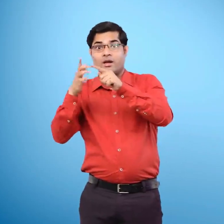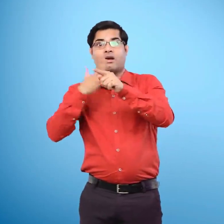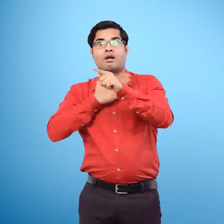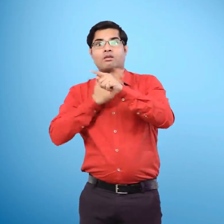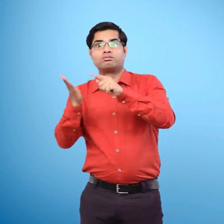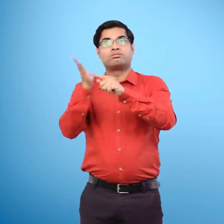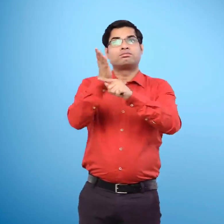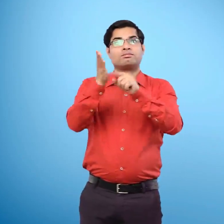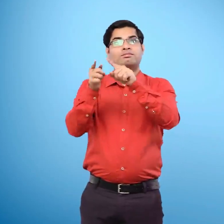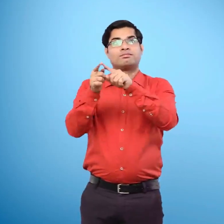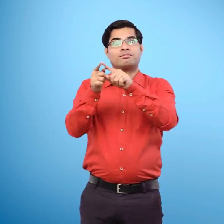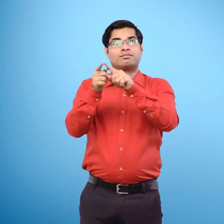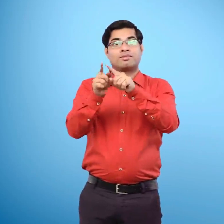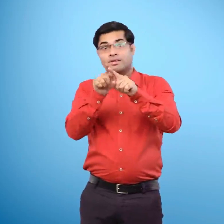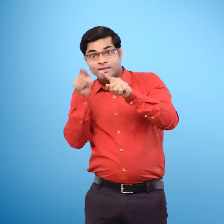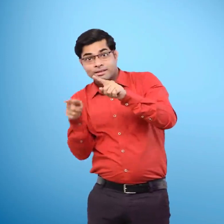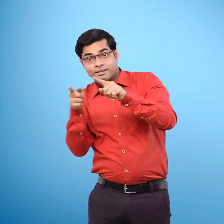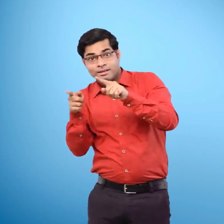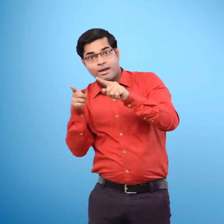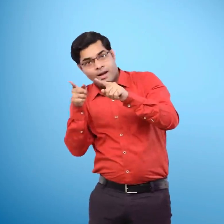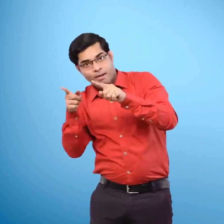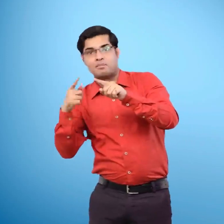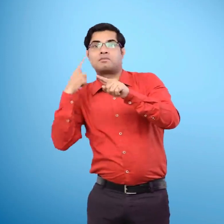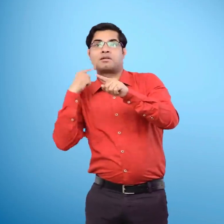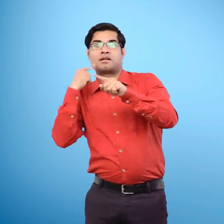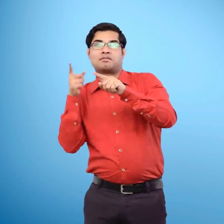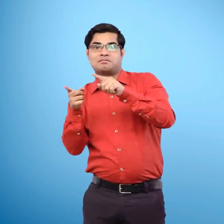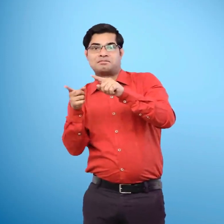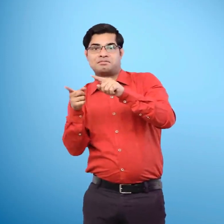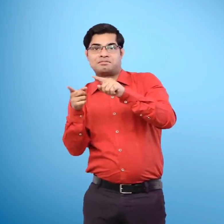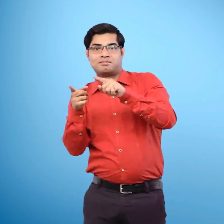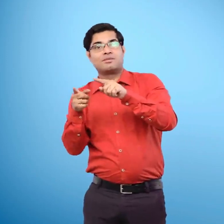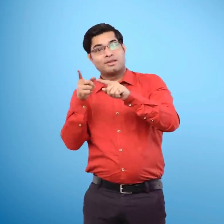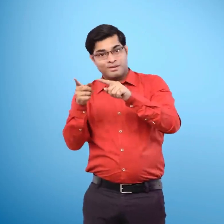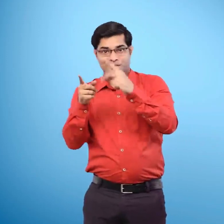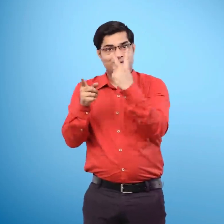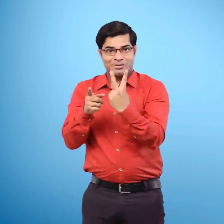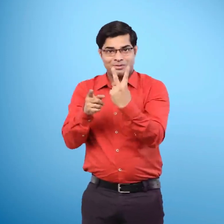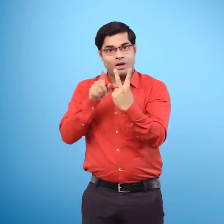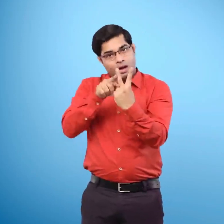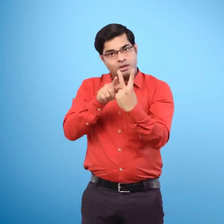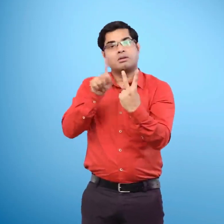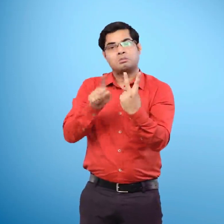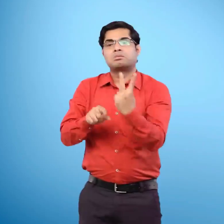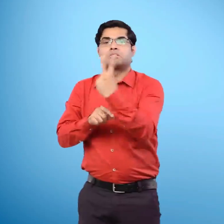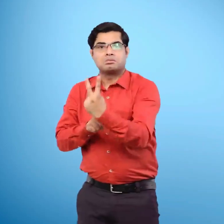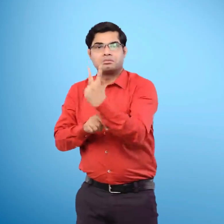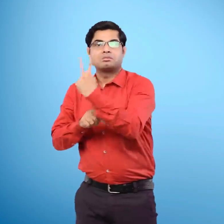The pattern reads as box 1, box 2, box 1, box 2, box